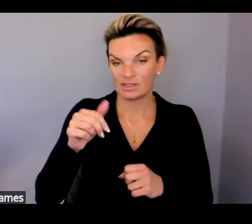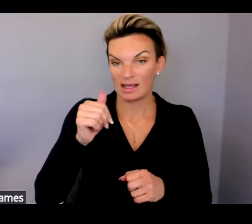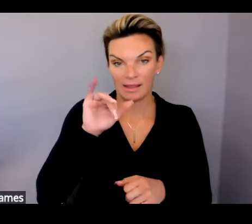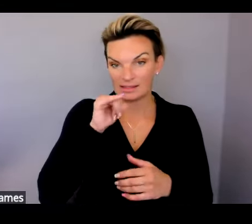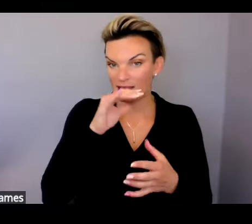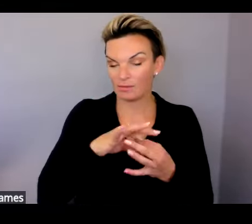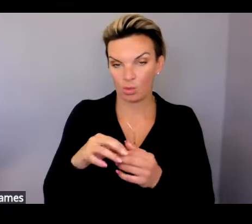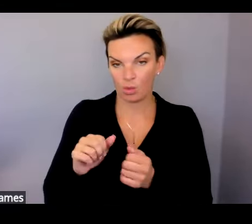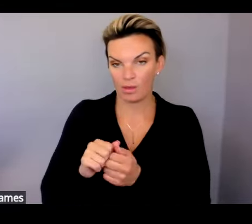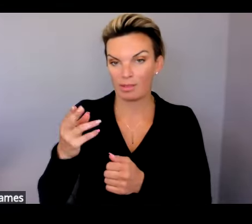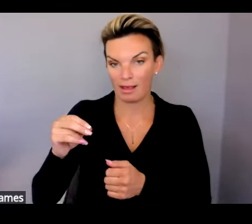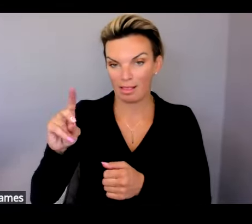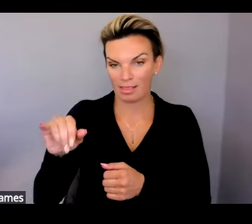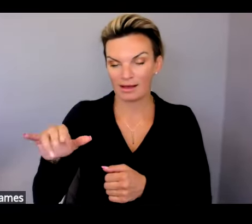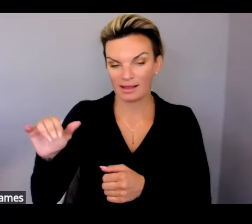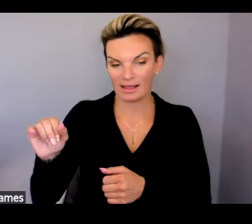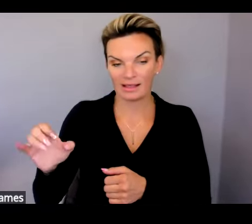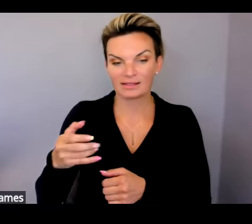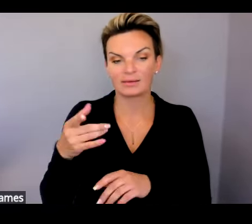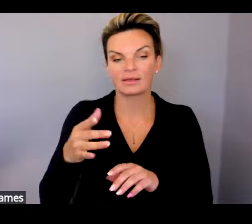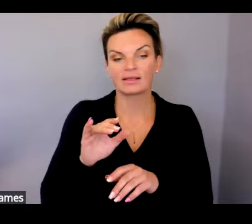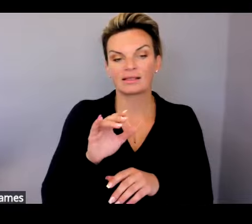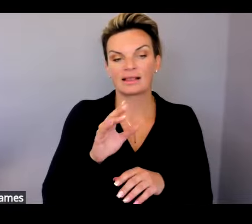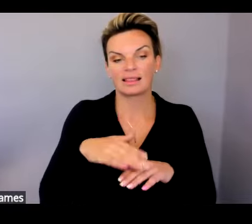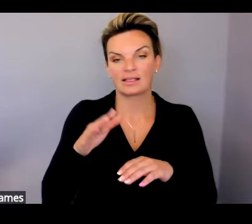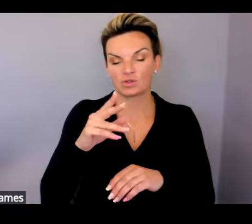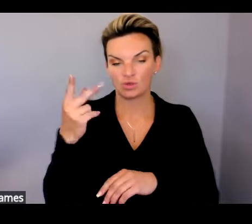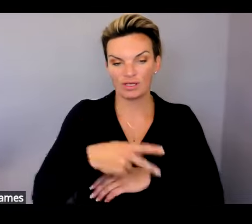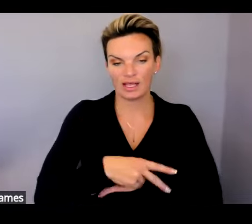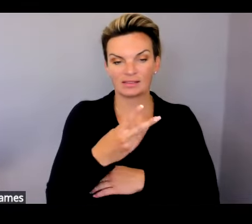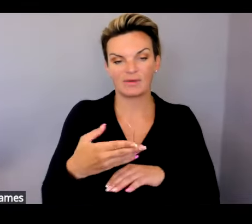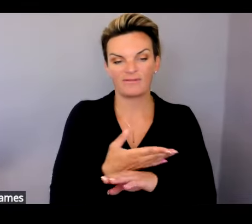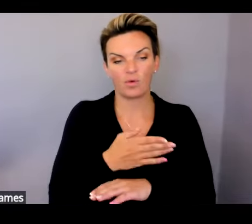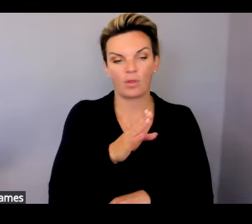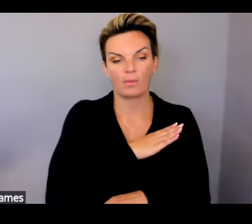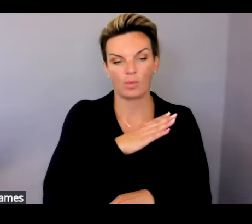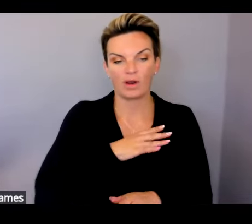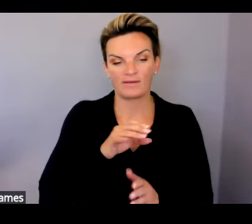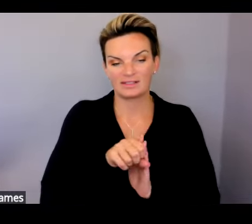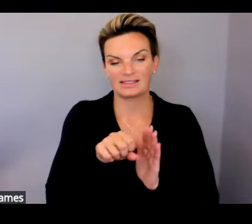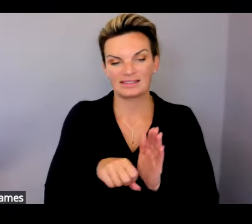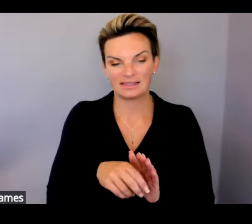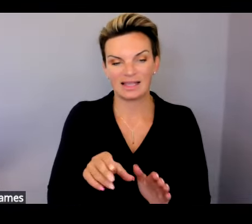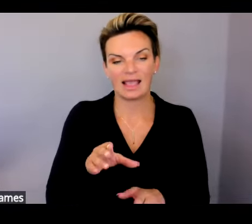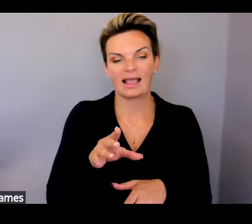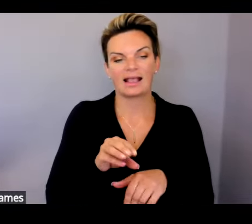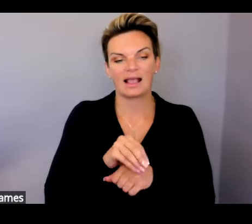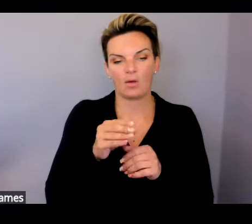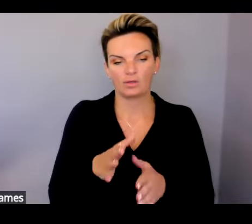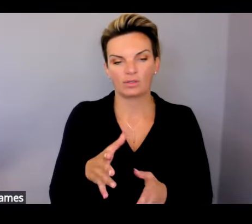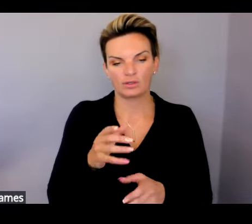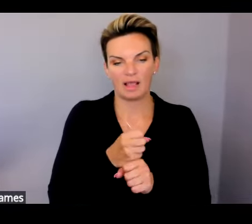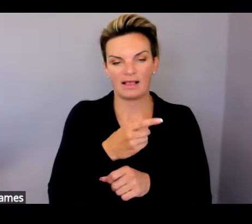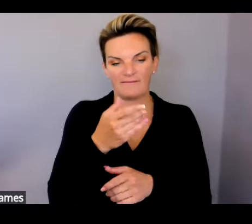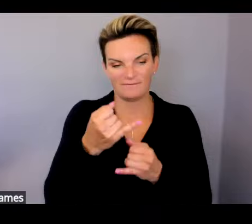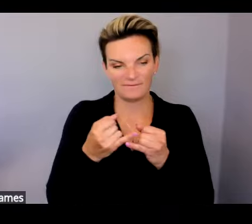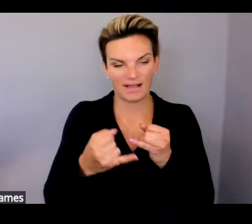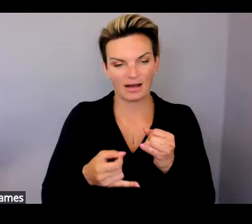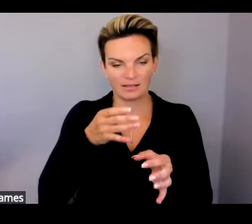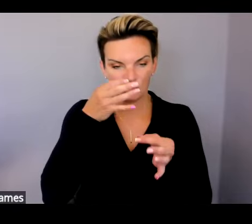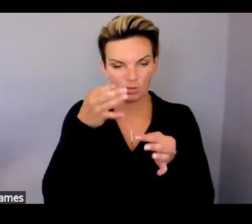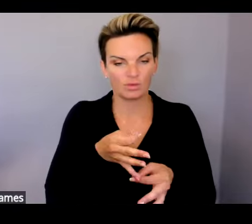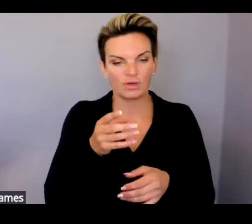days before the Board of State Councilors meets to make a final determination on challenges to and sufficiency of a petition, the board shall make public